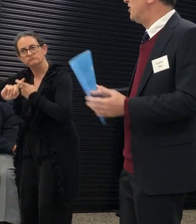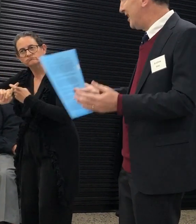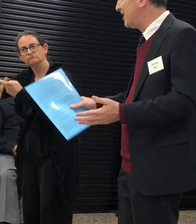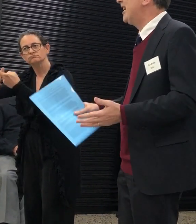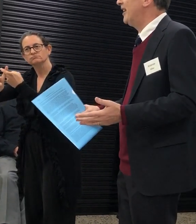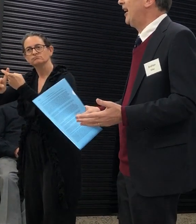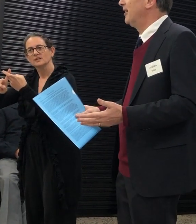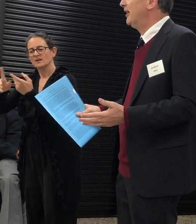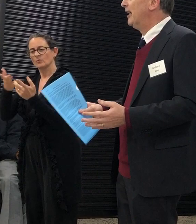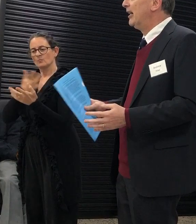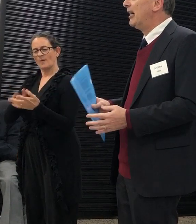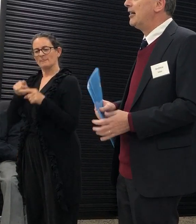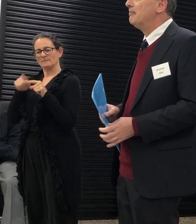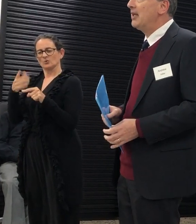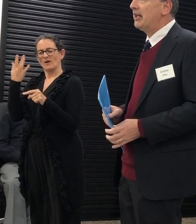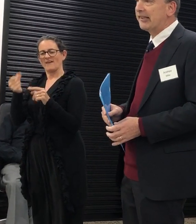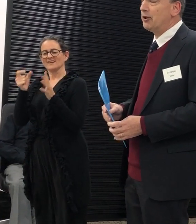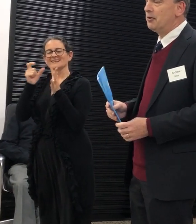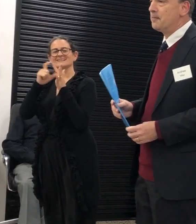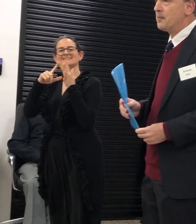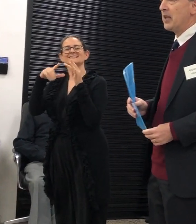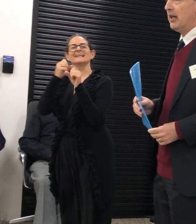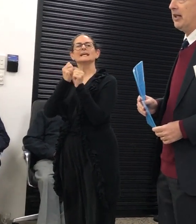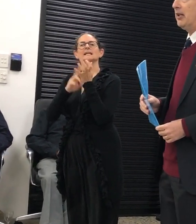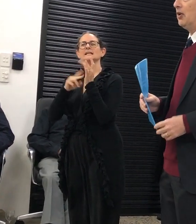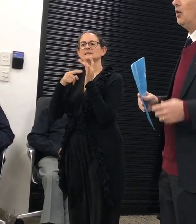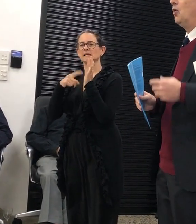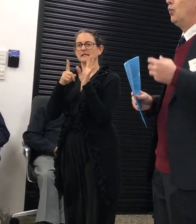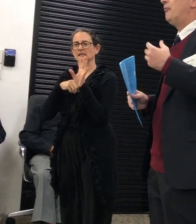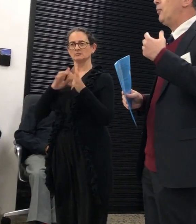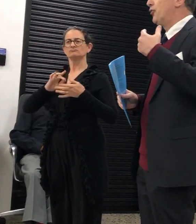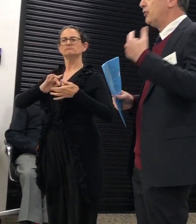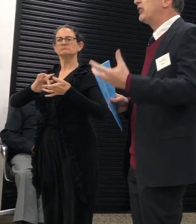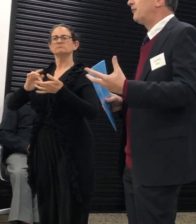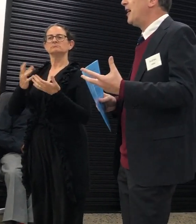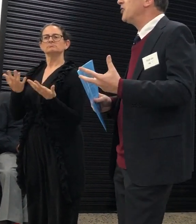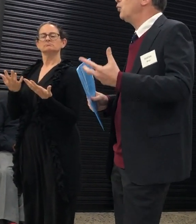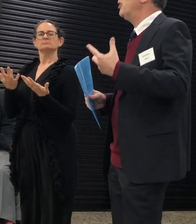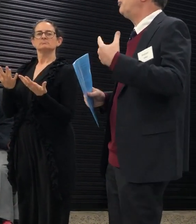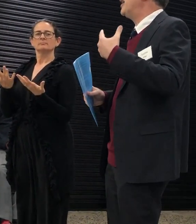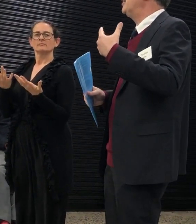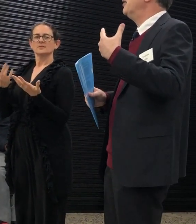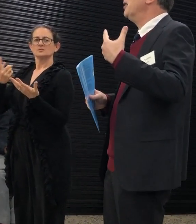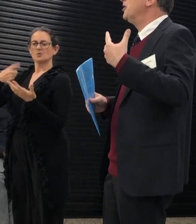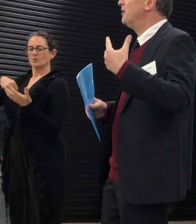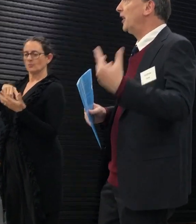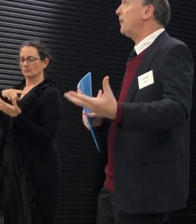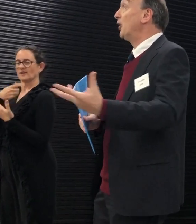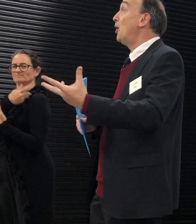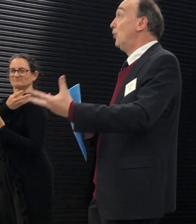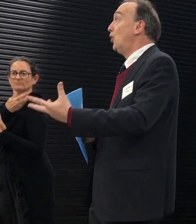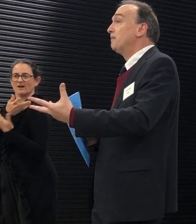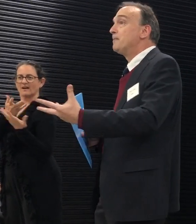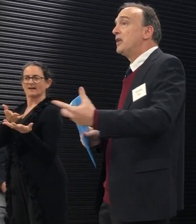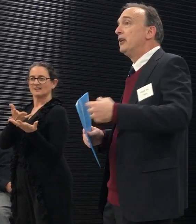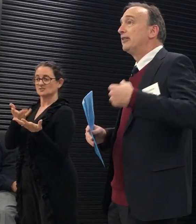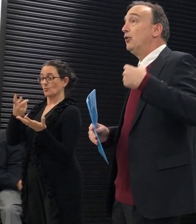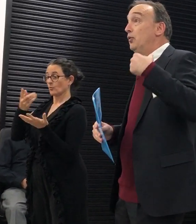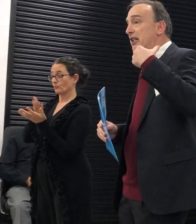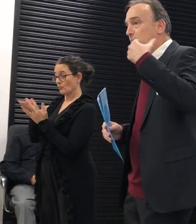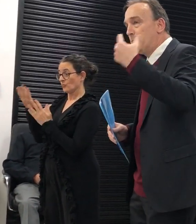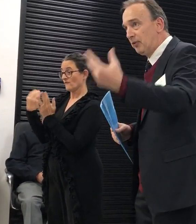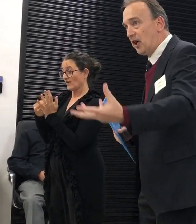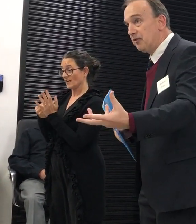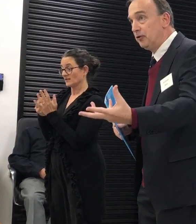them to have dignity in that. And so through this fund, we've been developing a lot more.